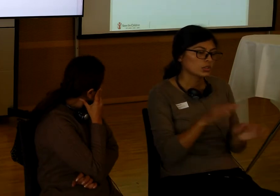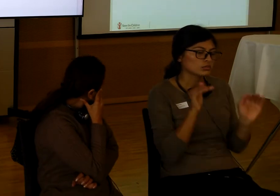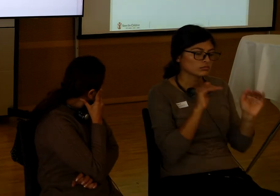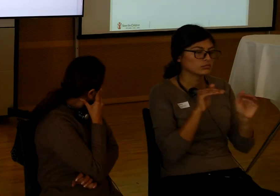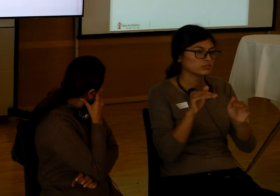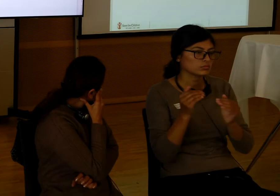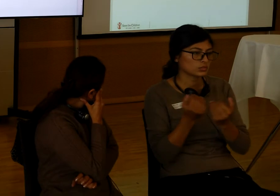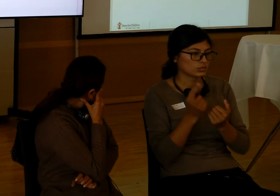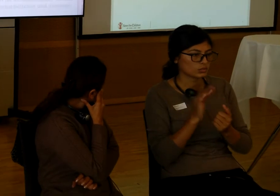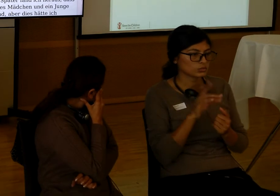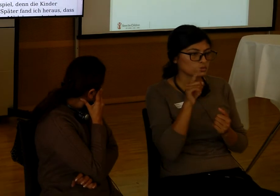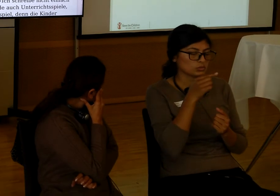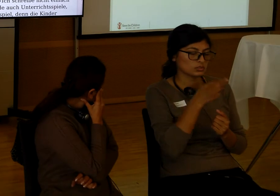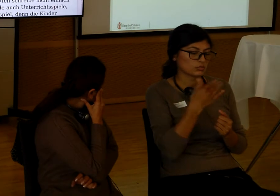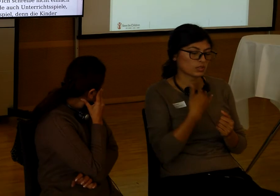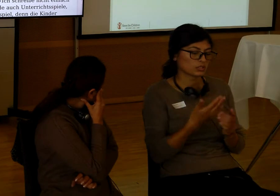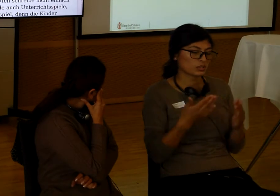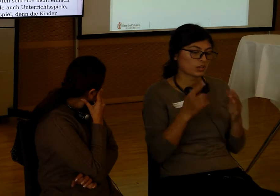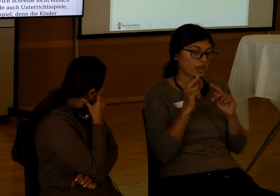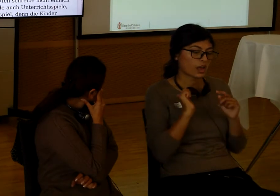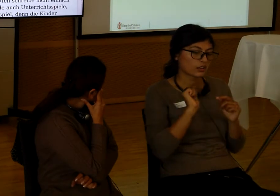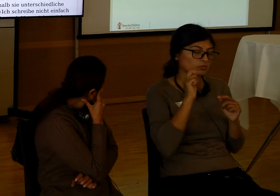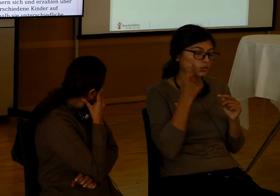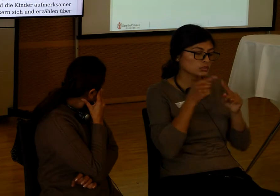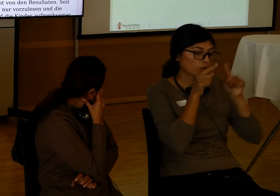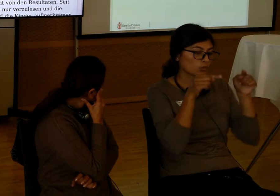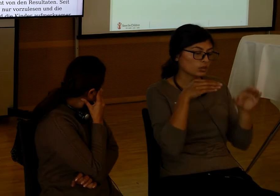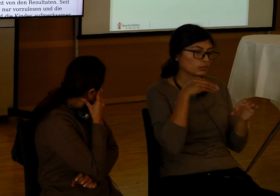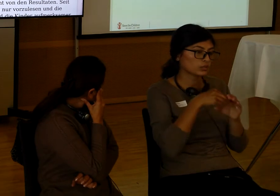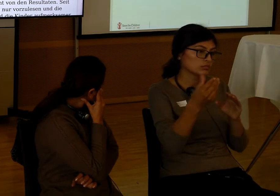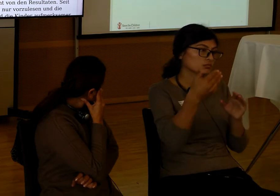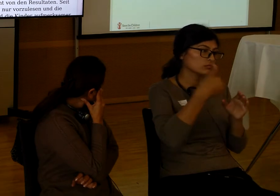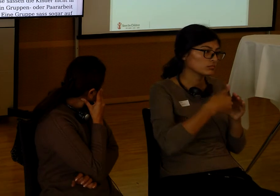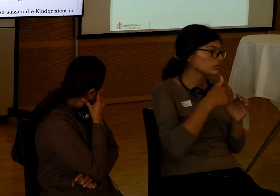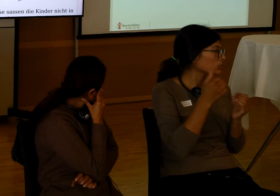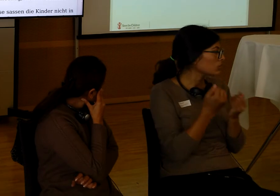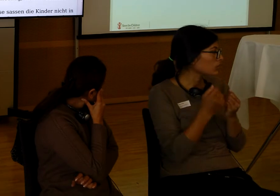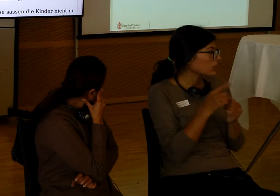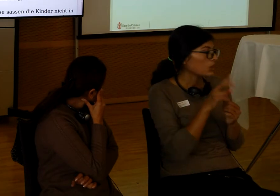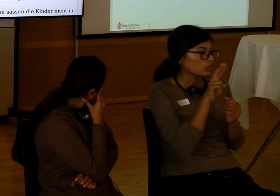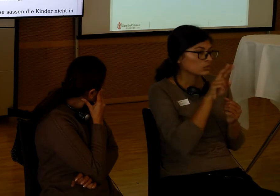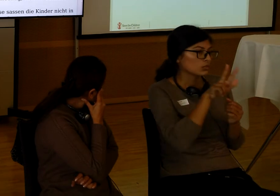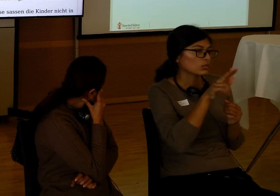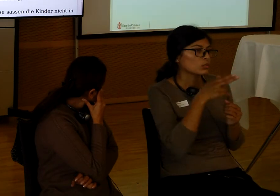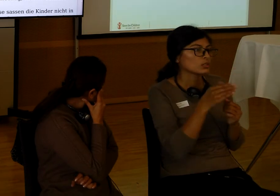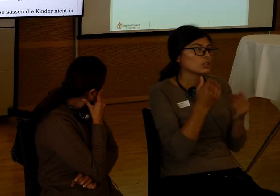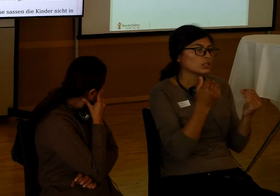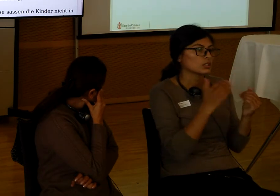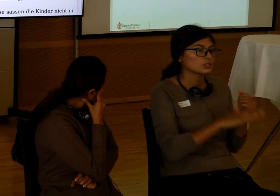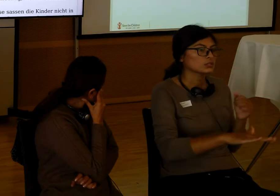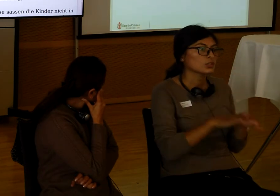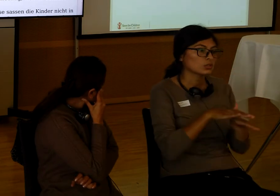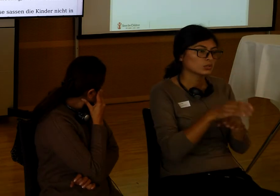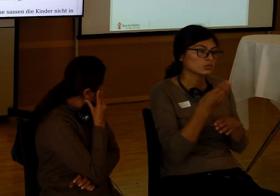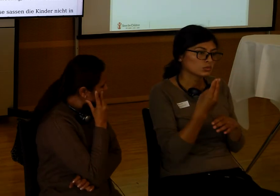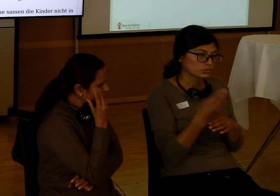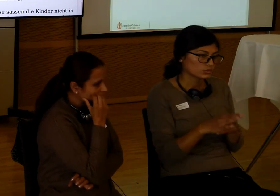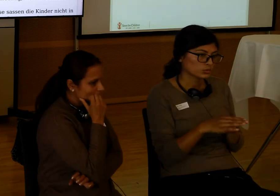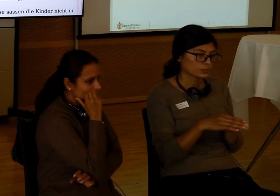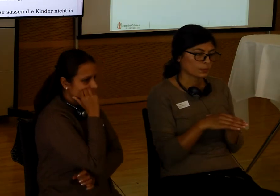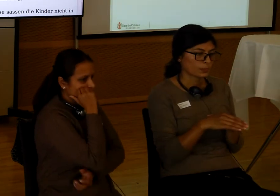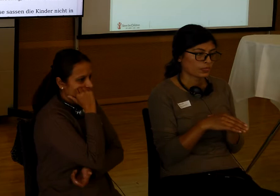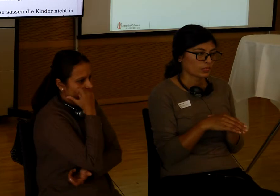invited me to her classroom. There were 28 children, some from the nearby town of